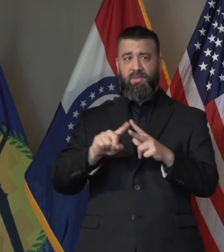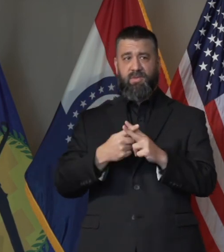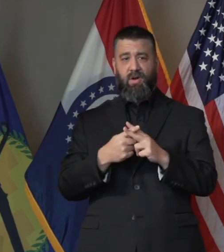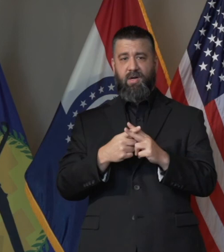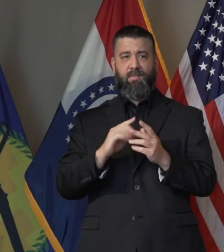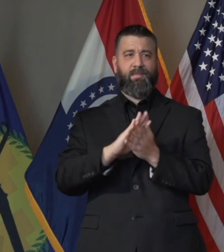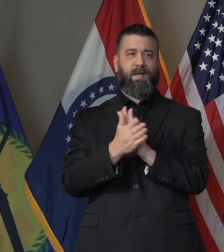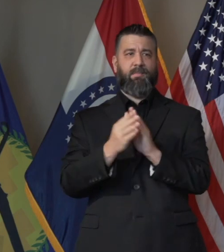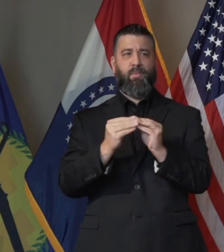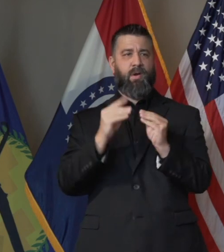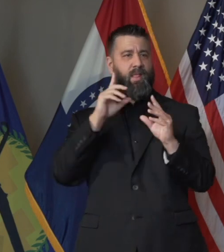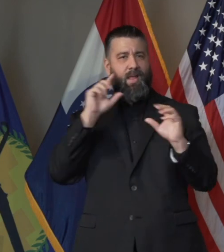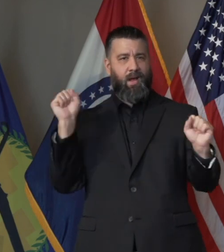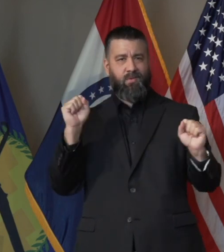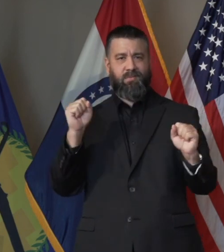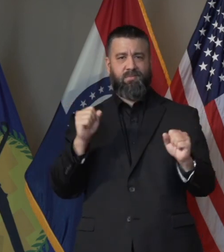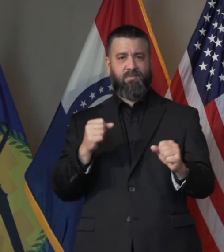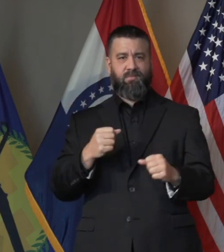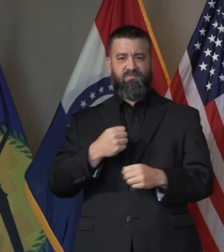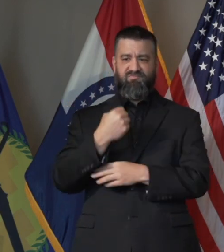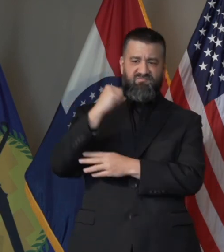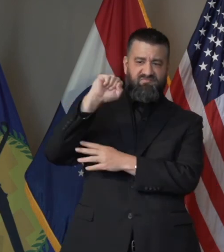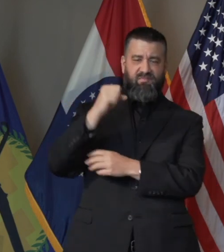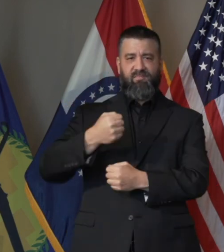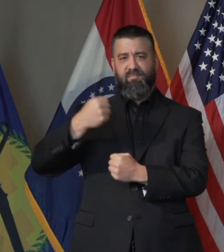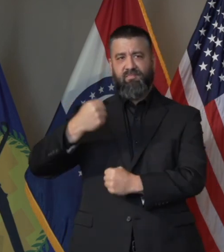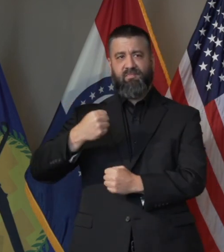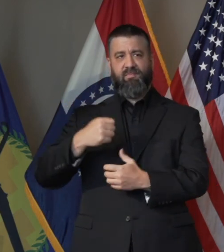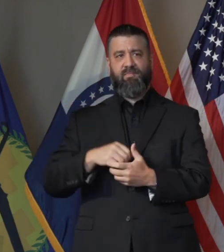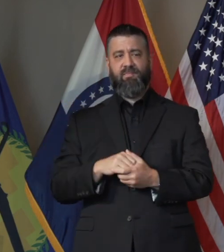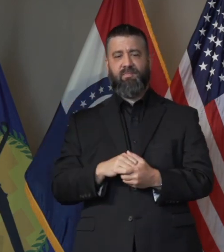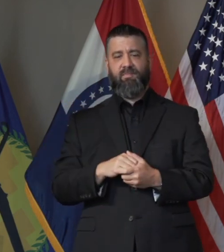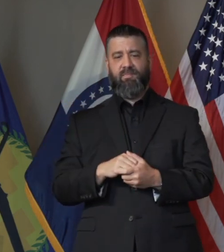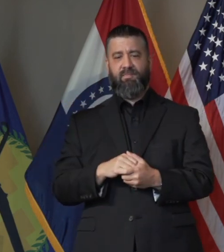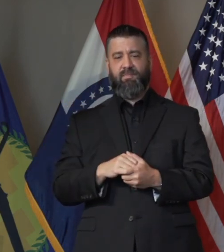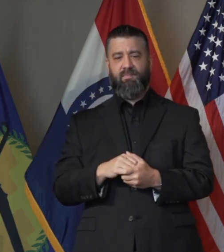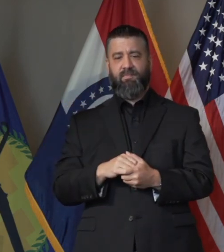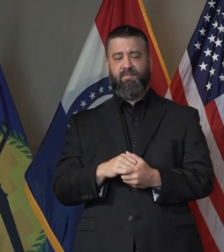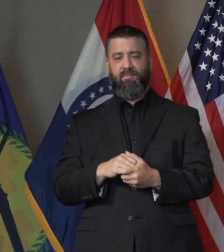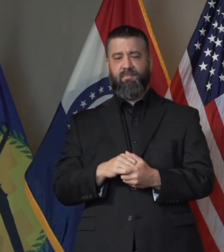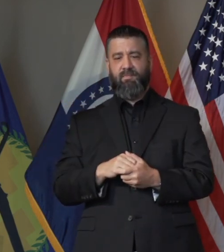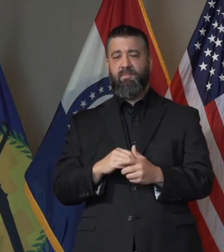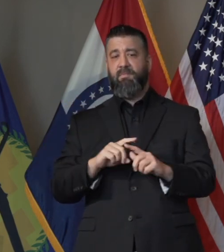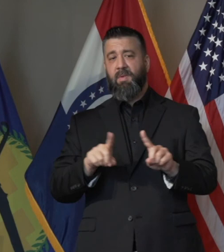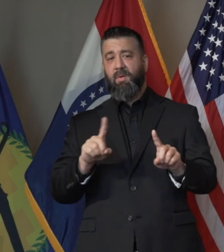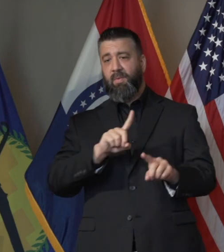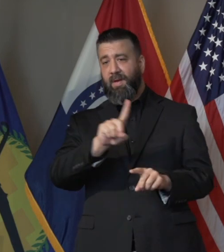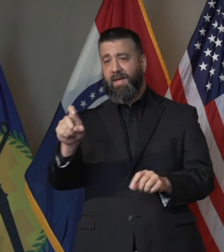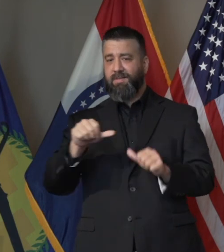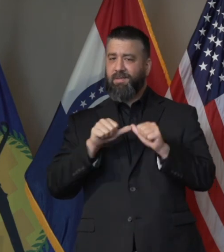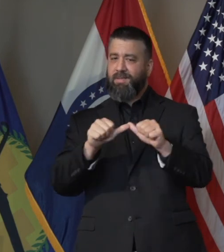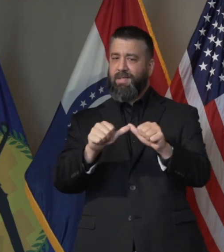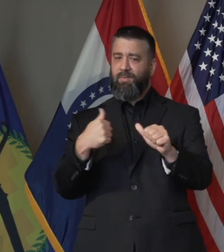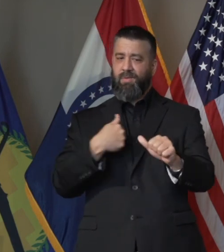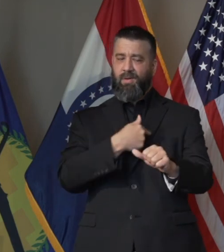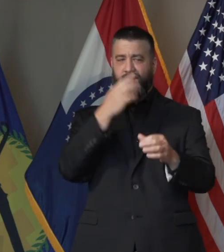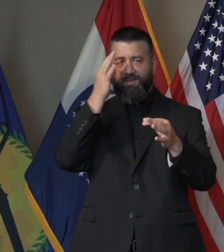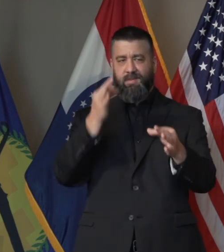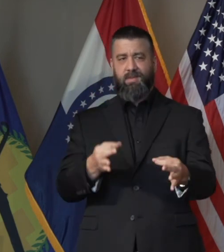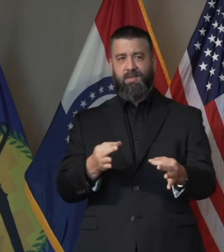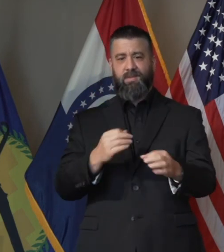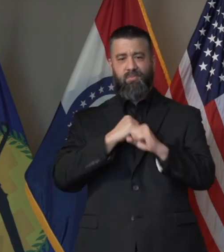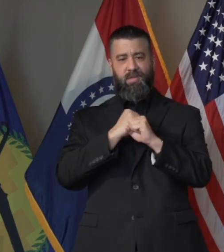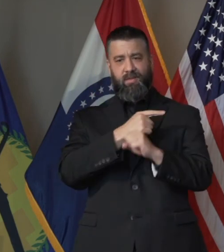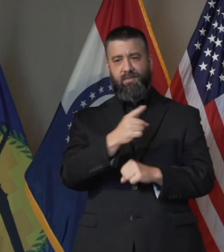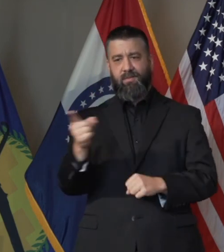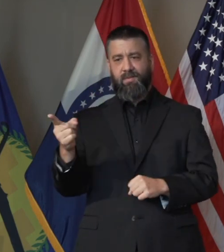more loudly and ask that we continue with our decisions that keep St. Louis County safe and protect our health and welfare. And I think you'll